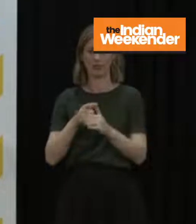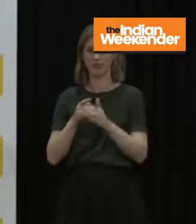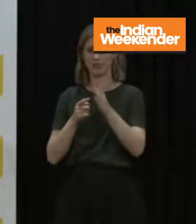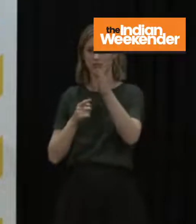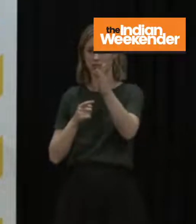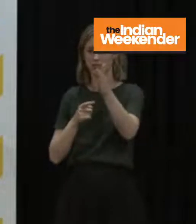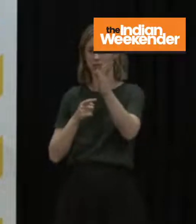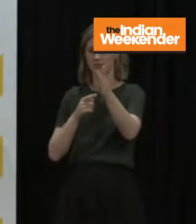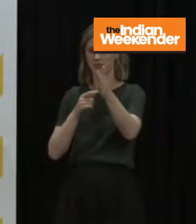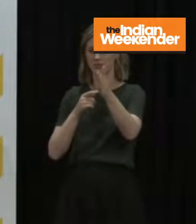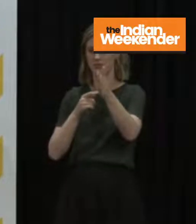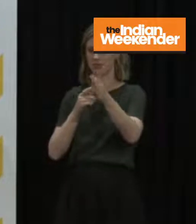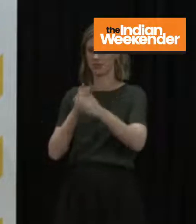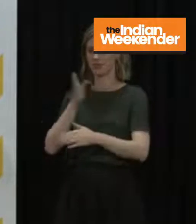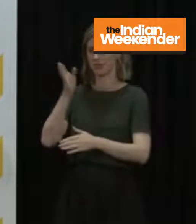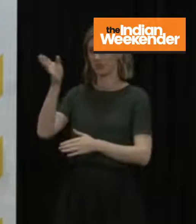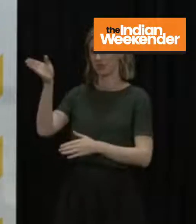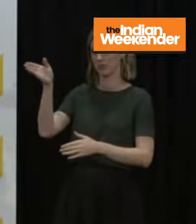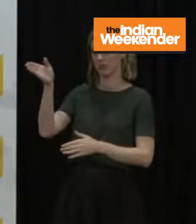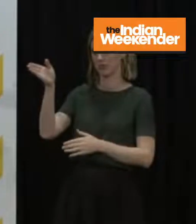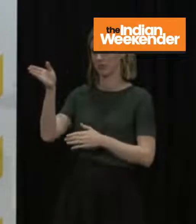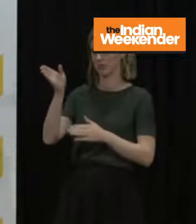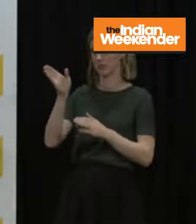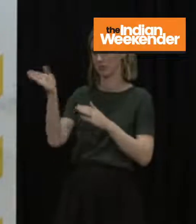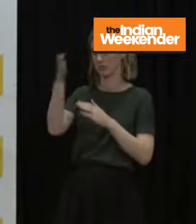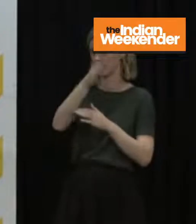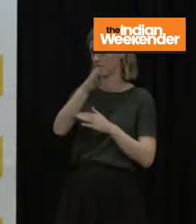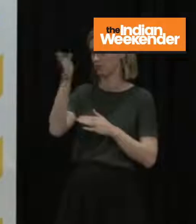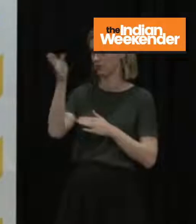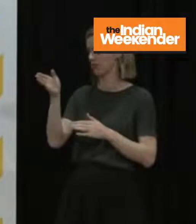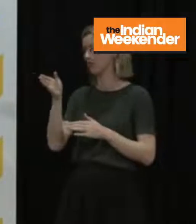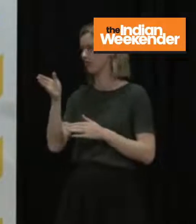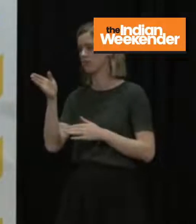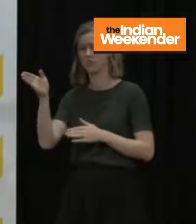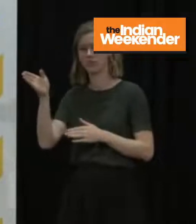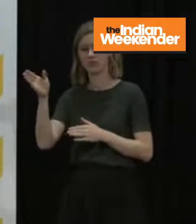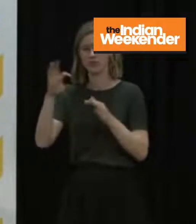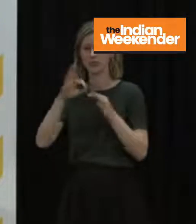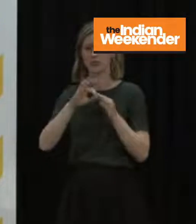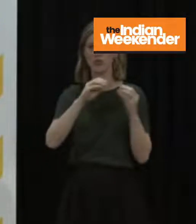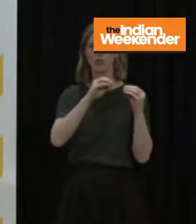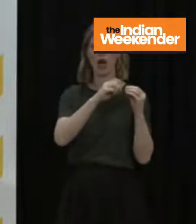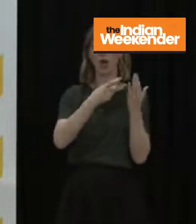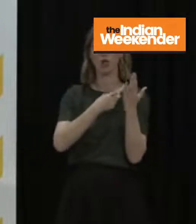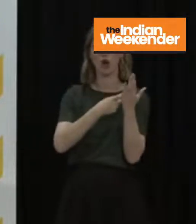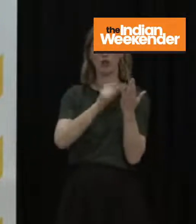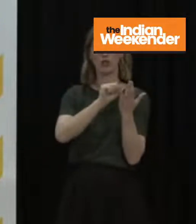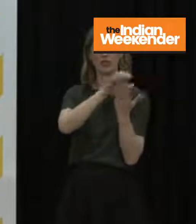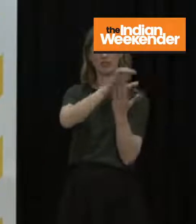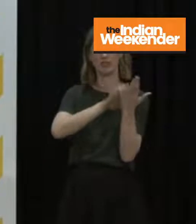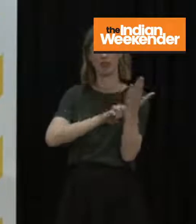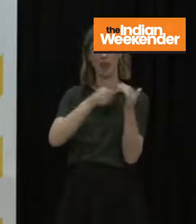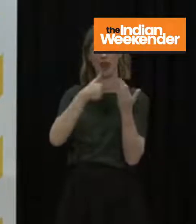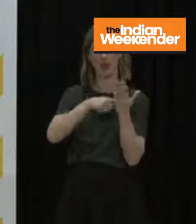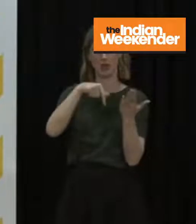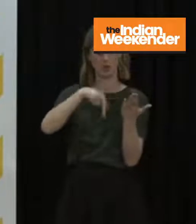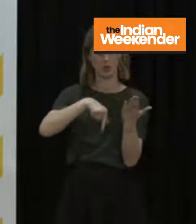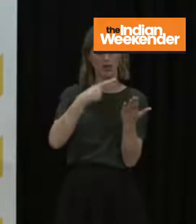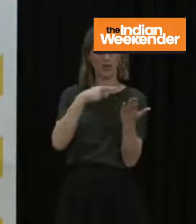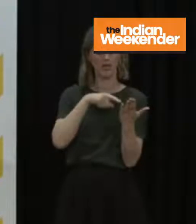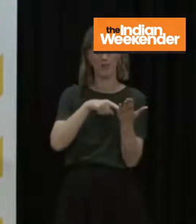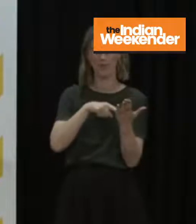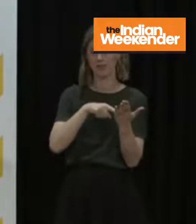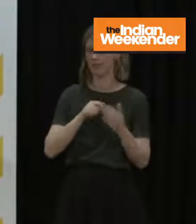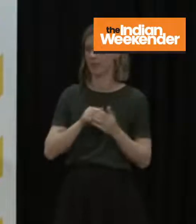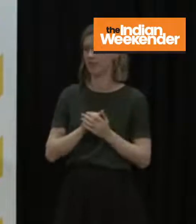no, we've spoken to it. So go to the table, just take a couple more and then come back. Letter today, it said the outbreak had exposed